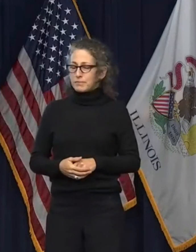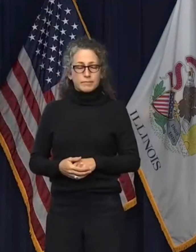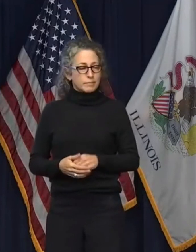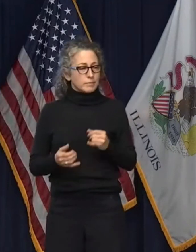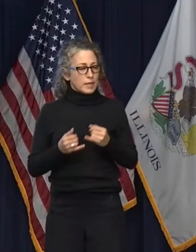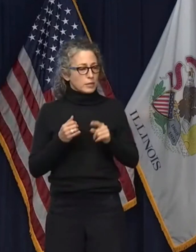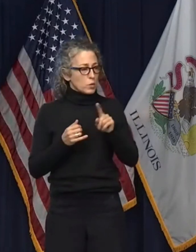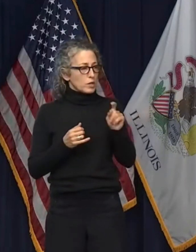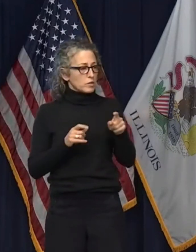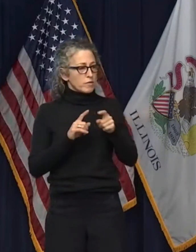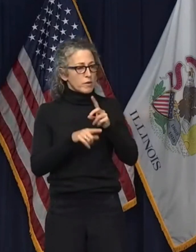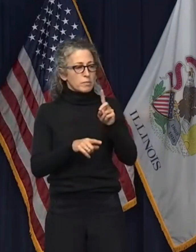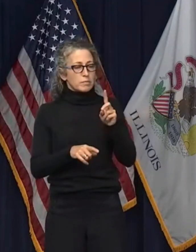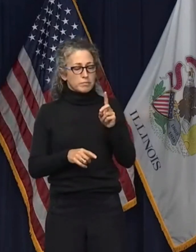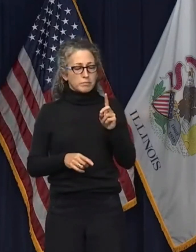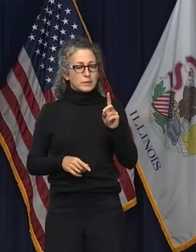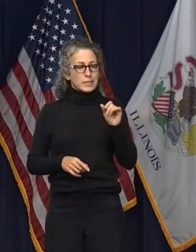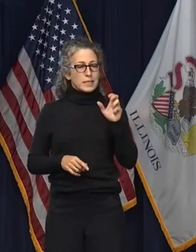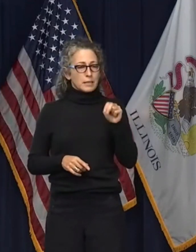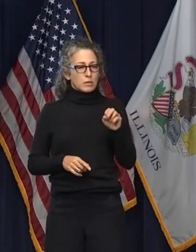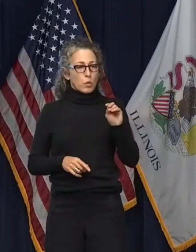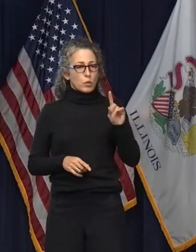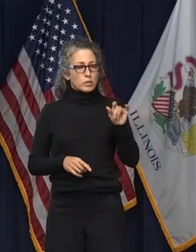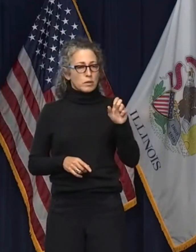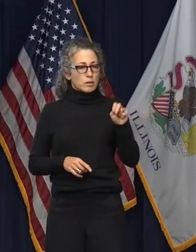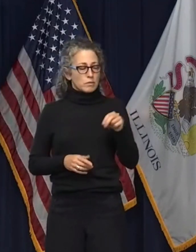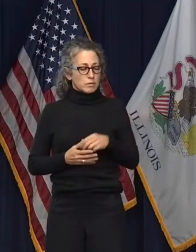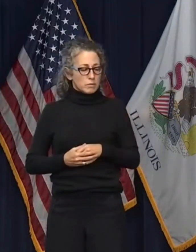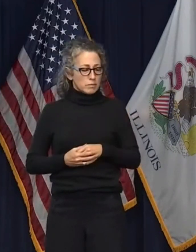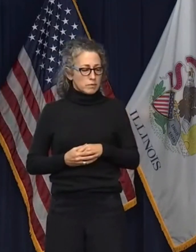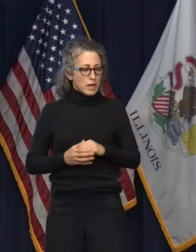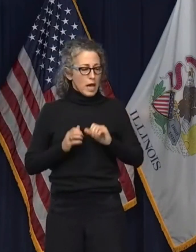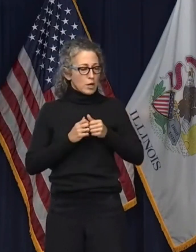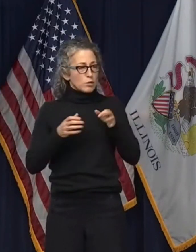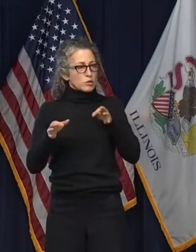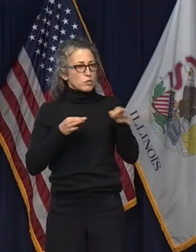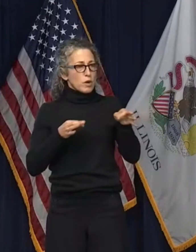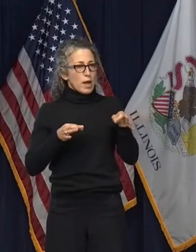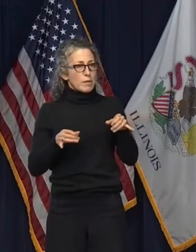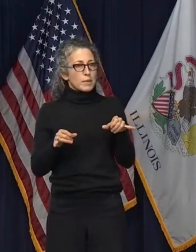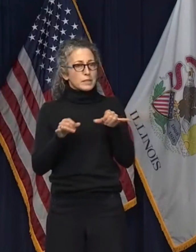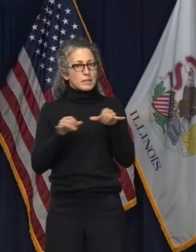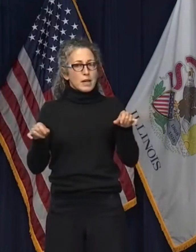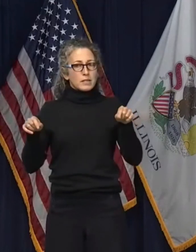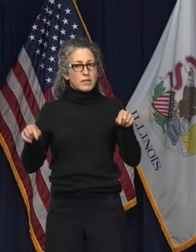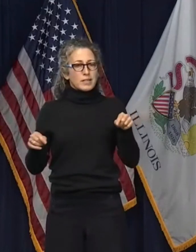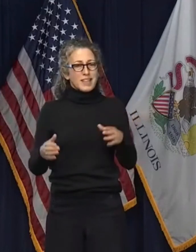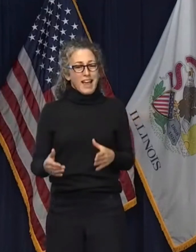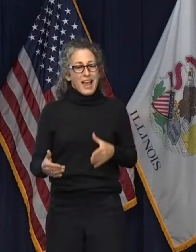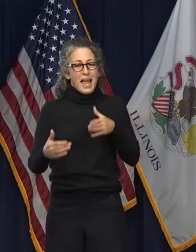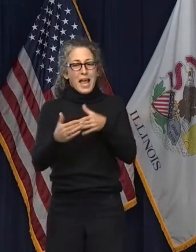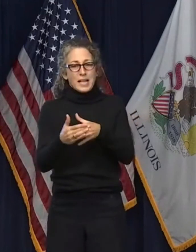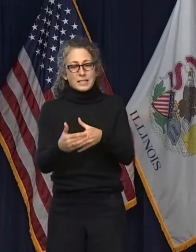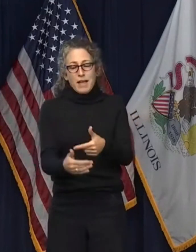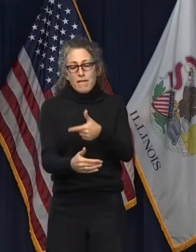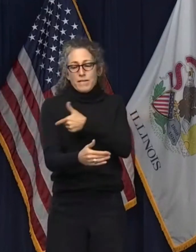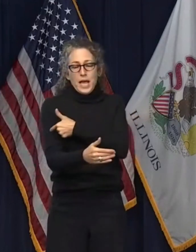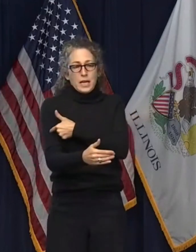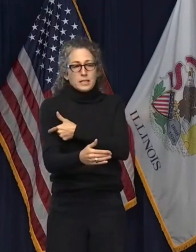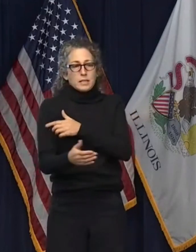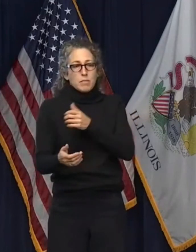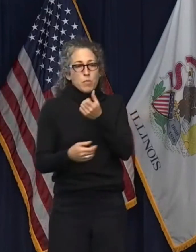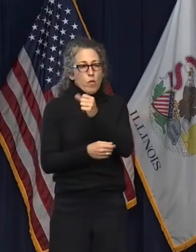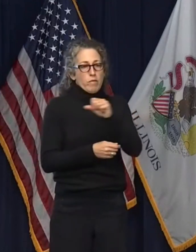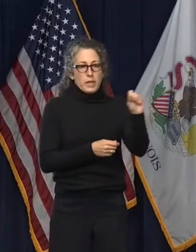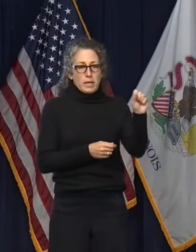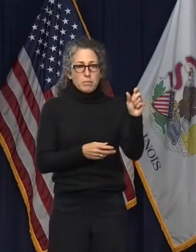Last question will be from Dean Olson at the SGR. How would you describe the size of the anti-vax movement in Illinois, and how are you addressing questions raised by